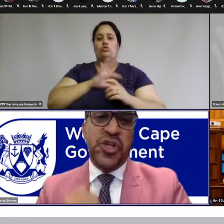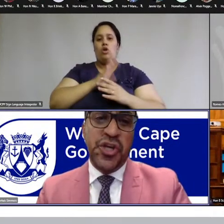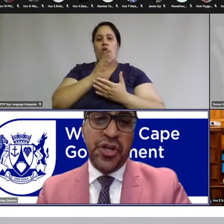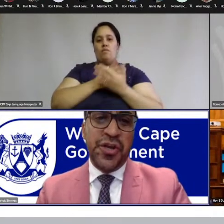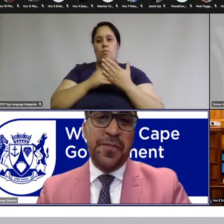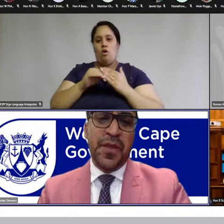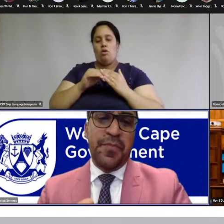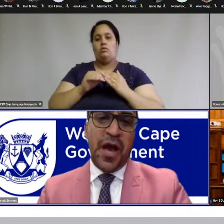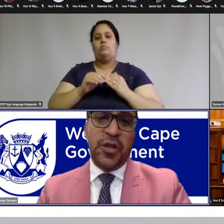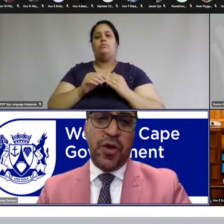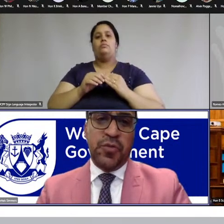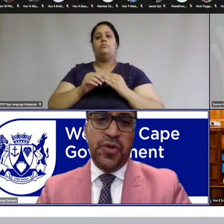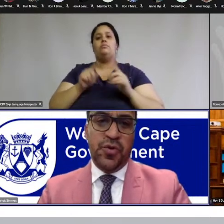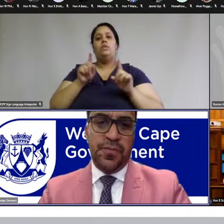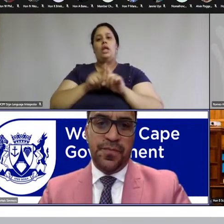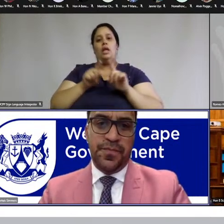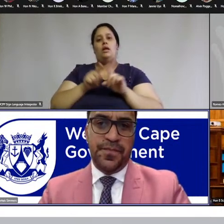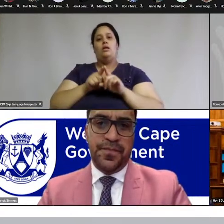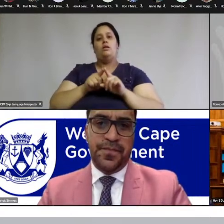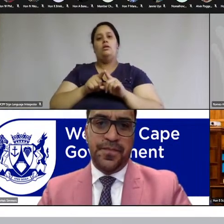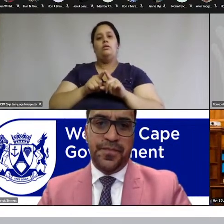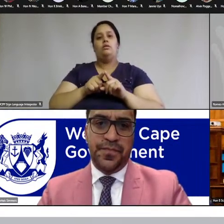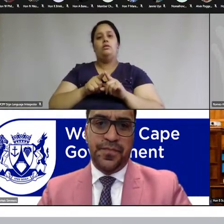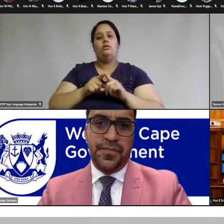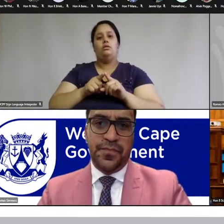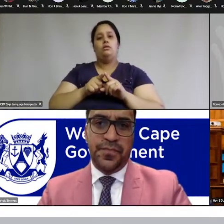are the machinery behind what we do.